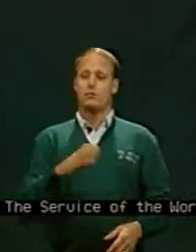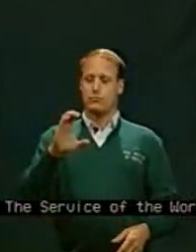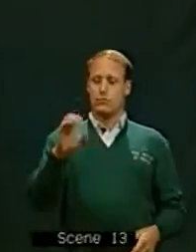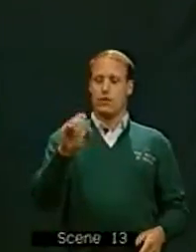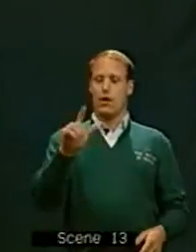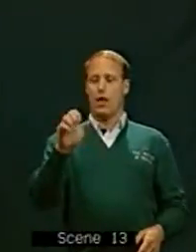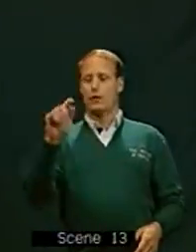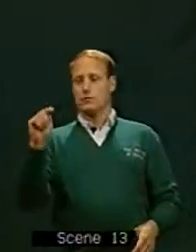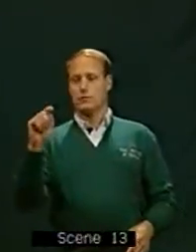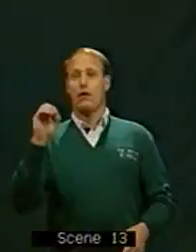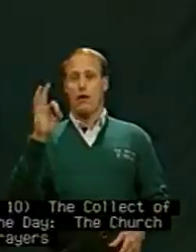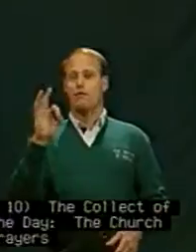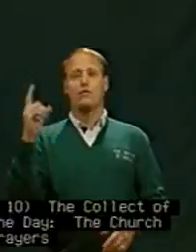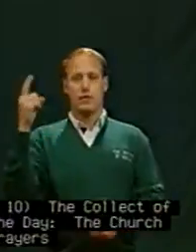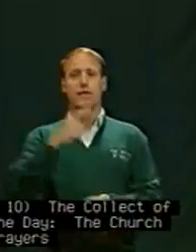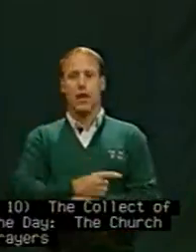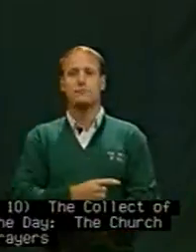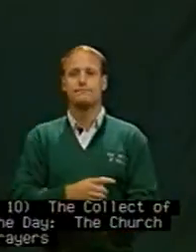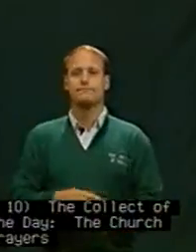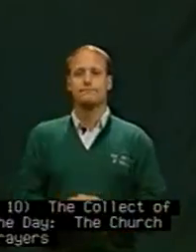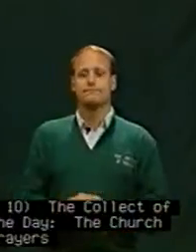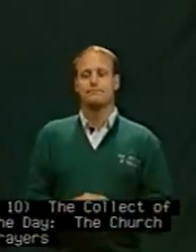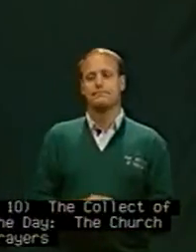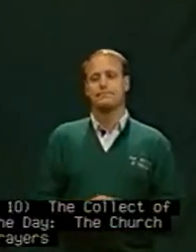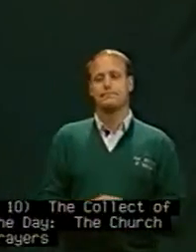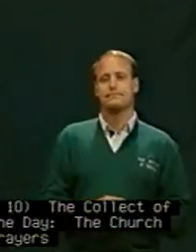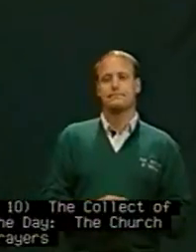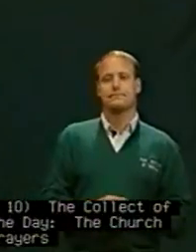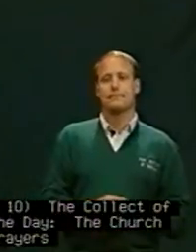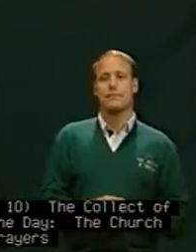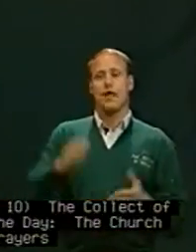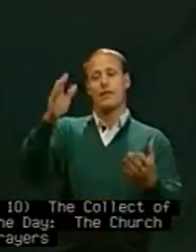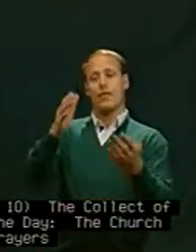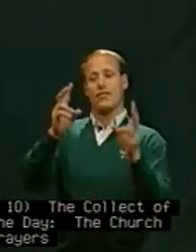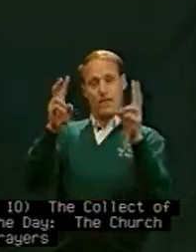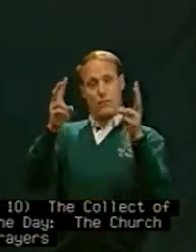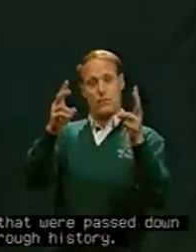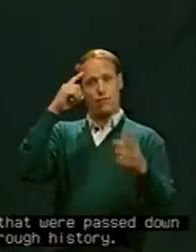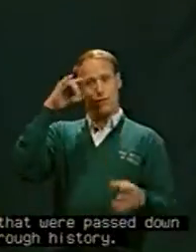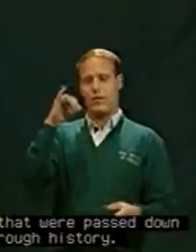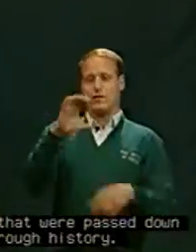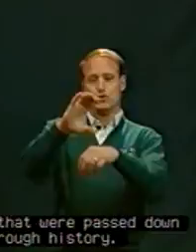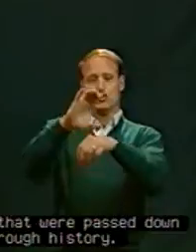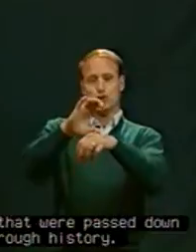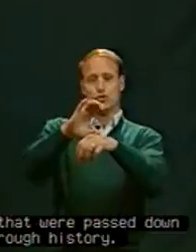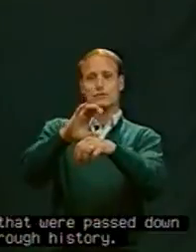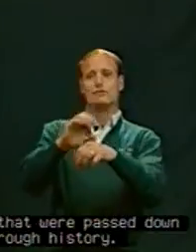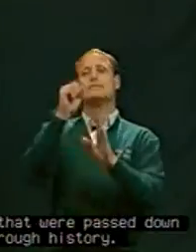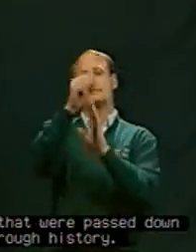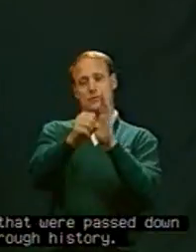The service of the Word. 10. The collect of the day, the church prayers that were passed down through